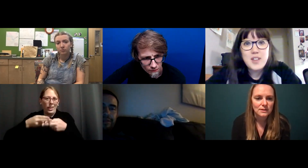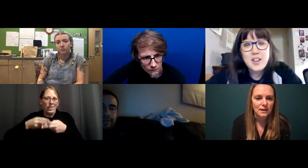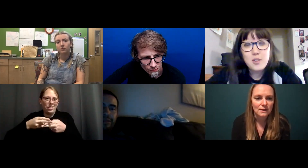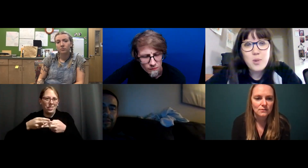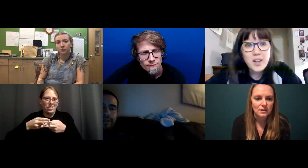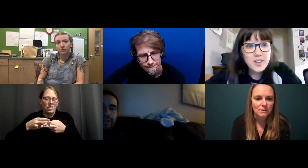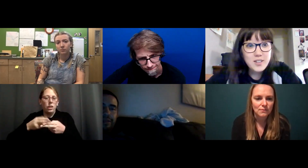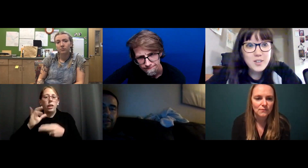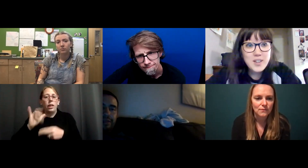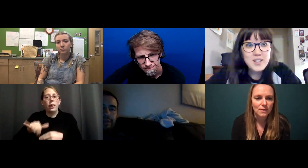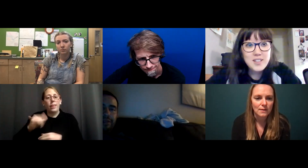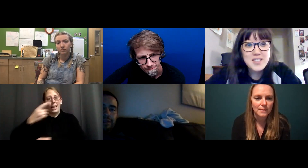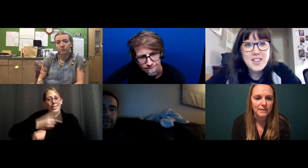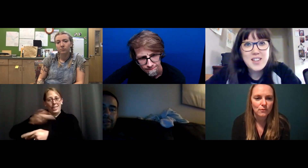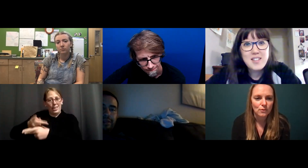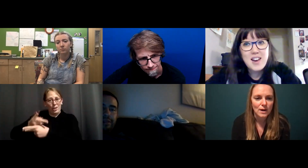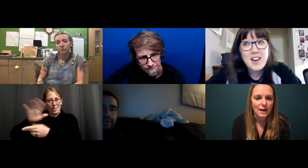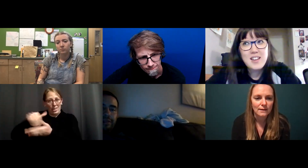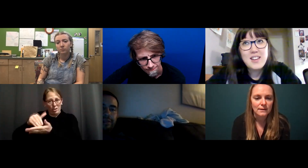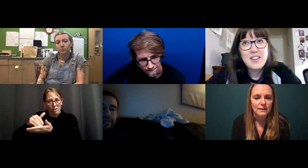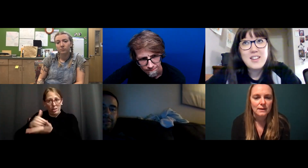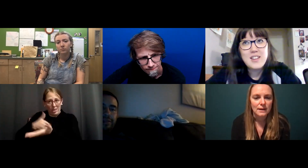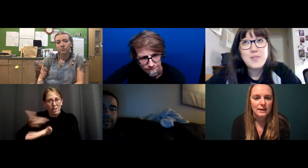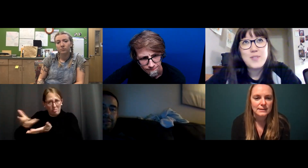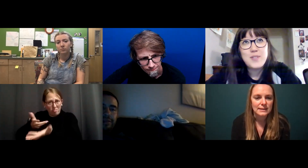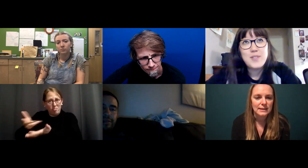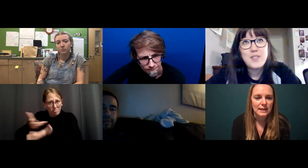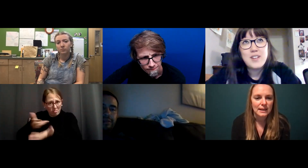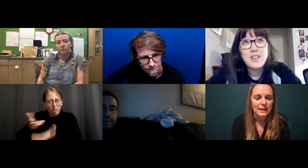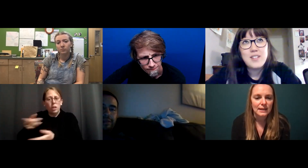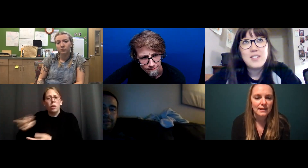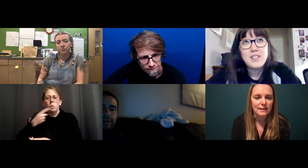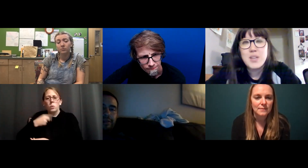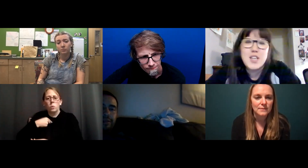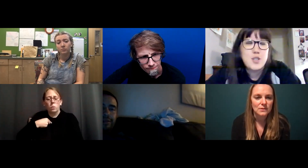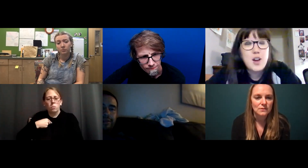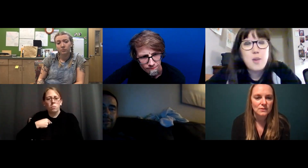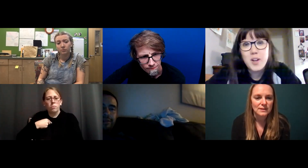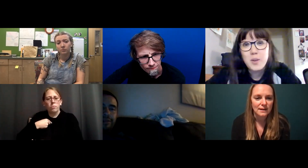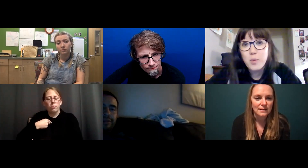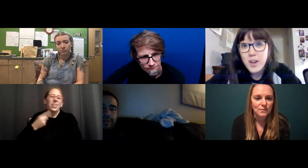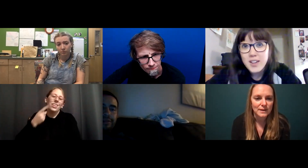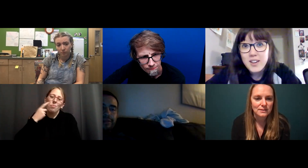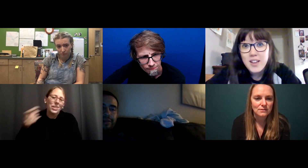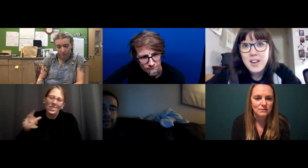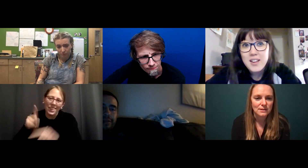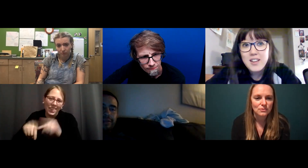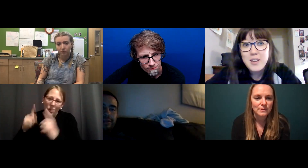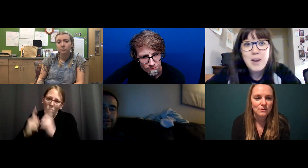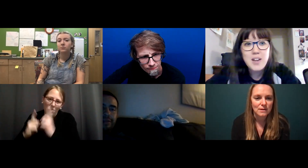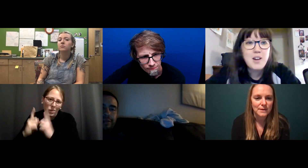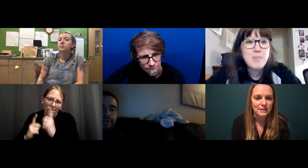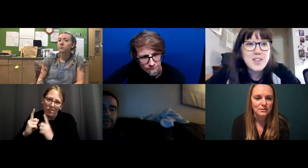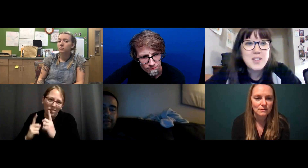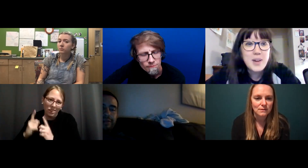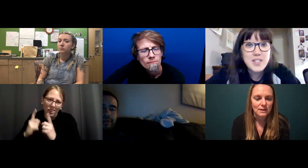center that I inquired with said that if, because they're not one-on-one, that it